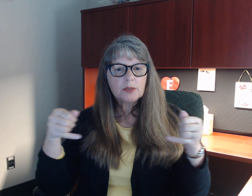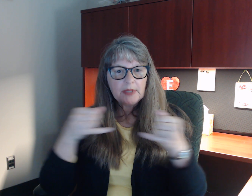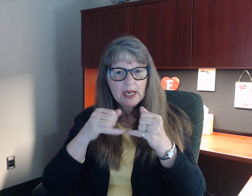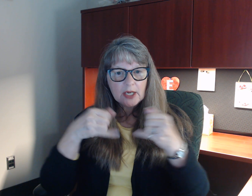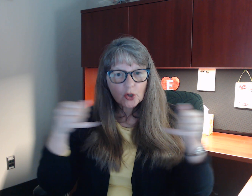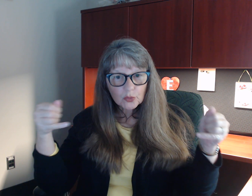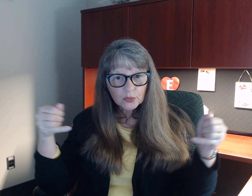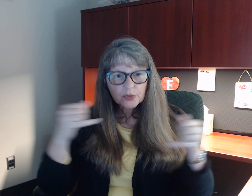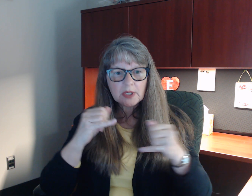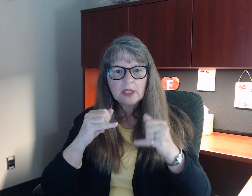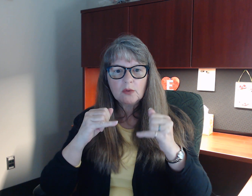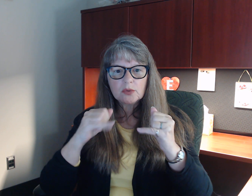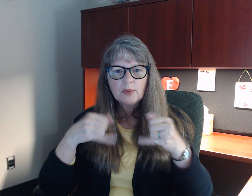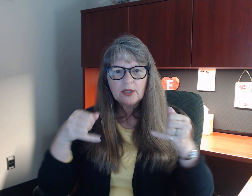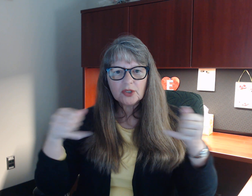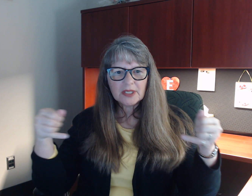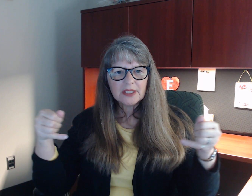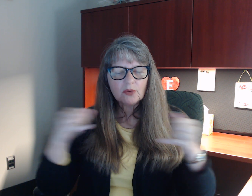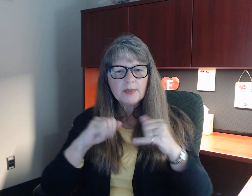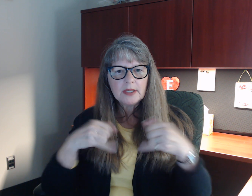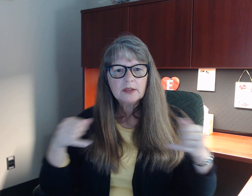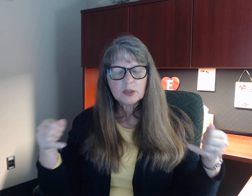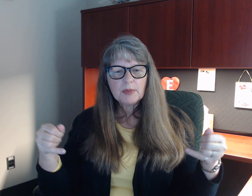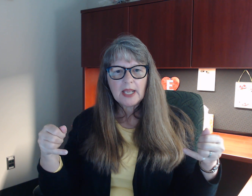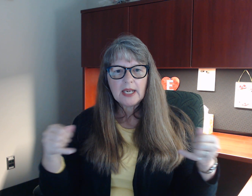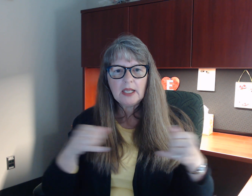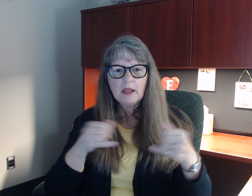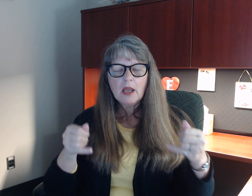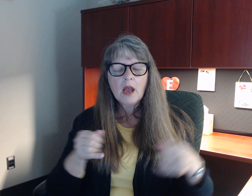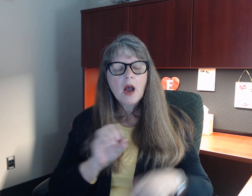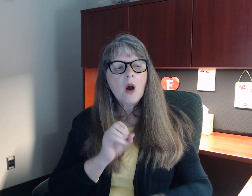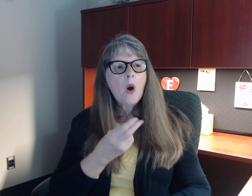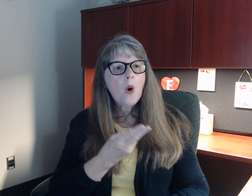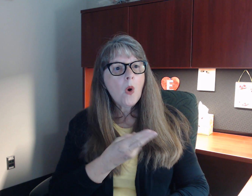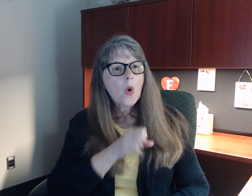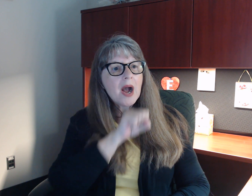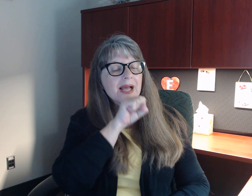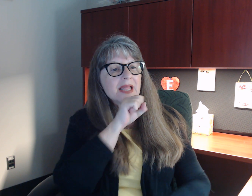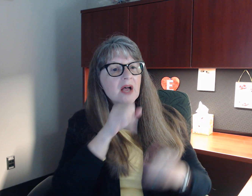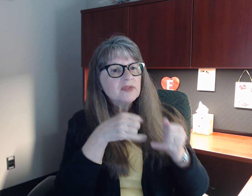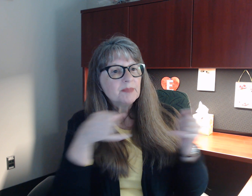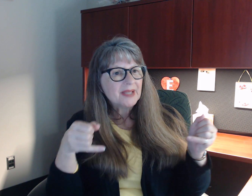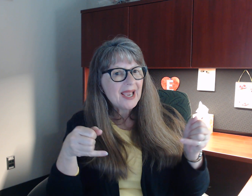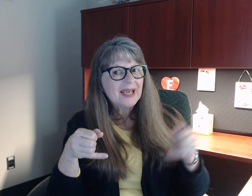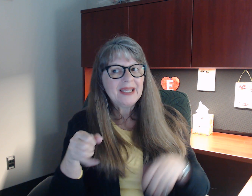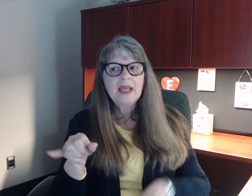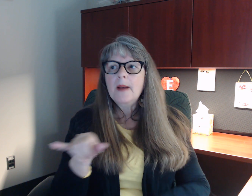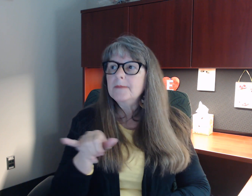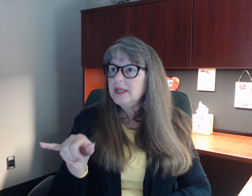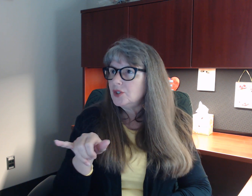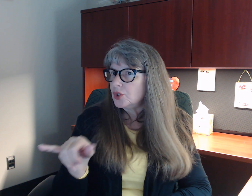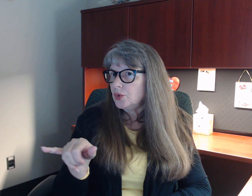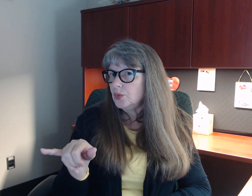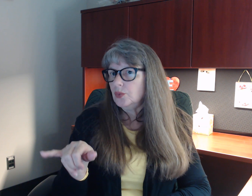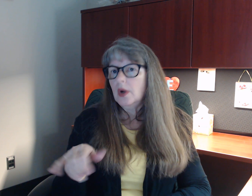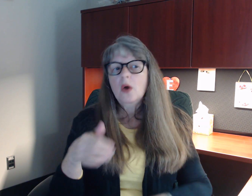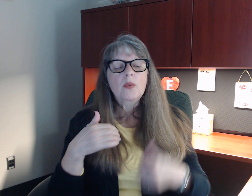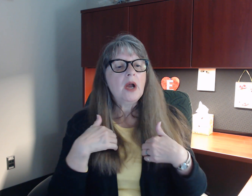spaghetti noodles, and it goes around just a little bit. Spaghetti. Oh, I love spaghetti. Me too. We